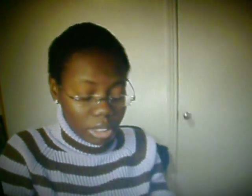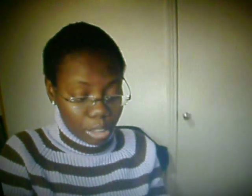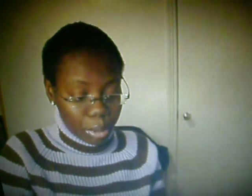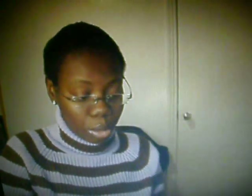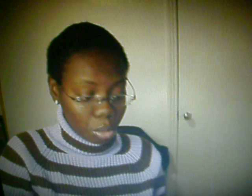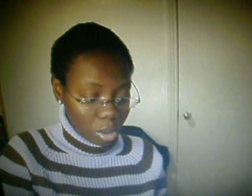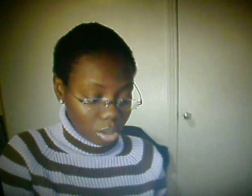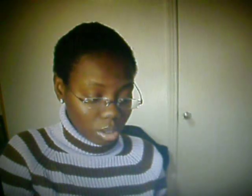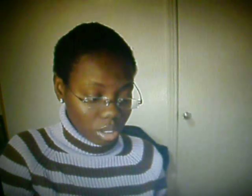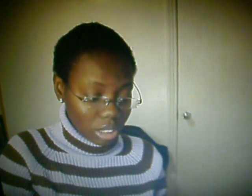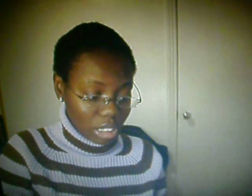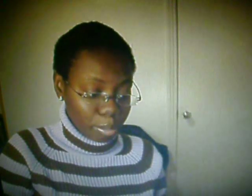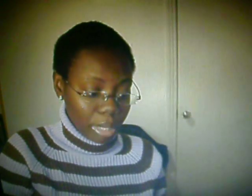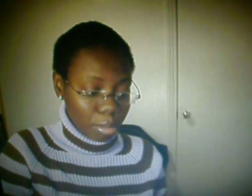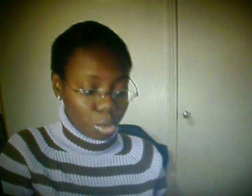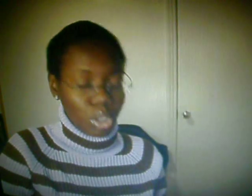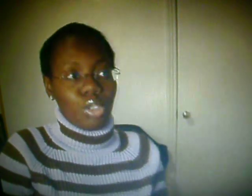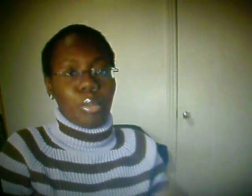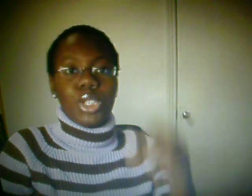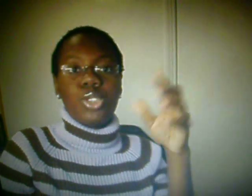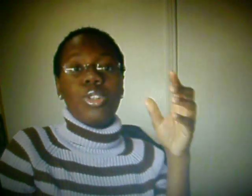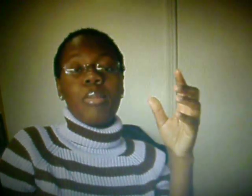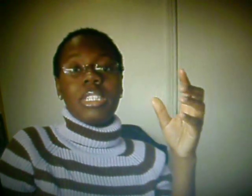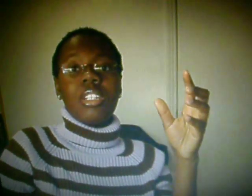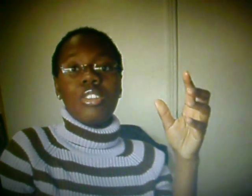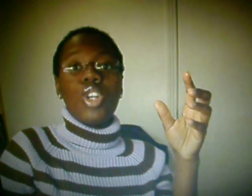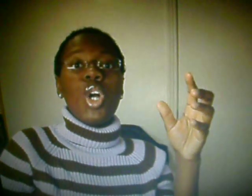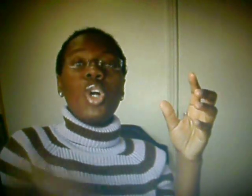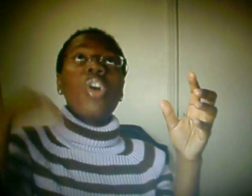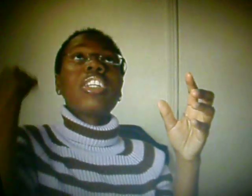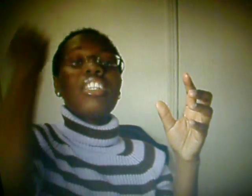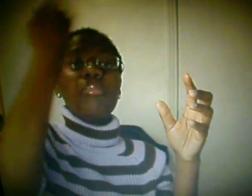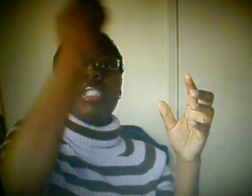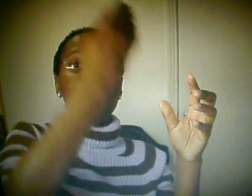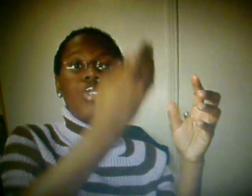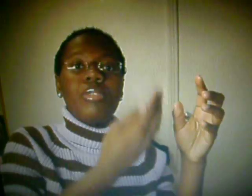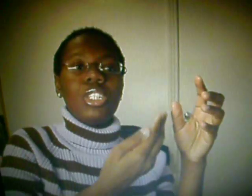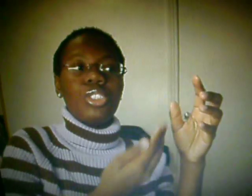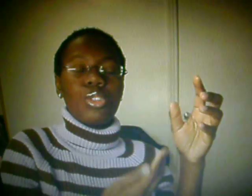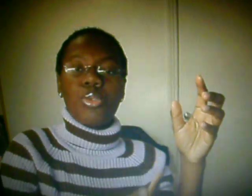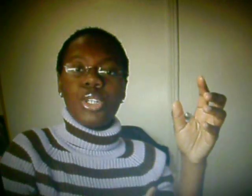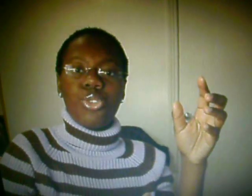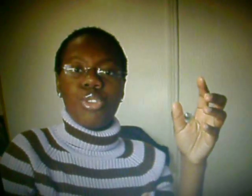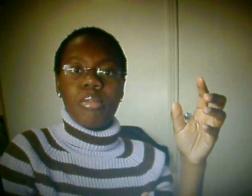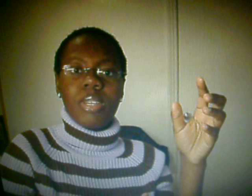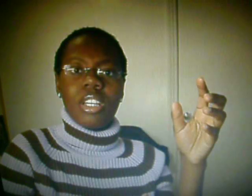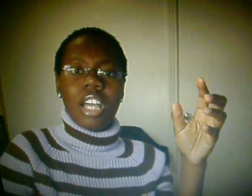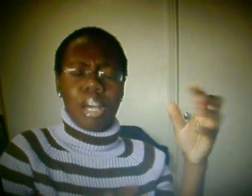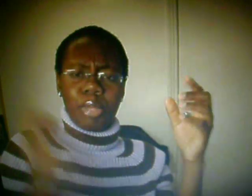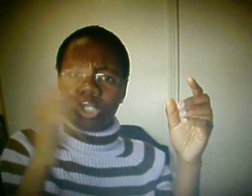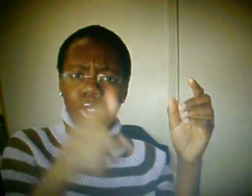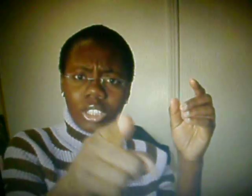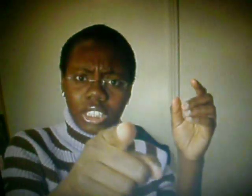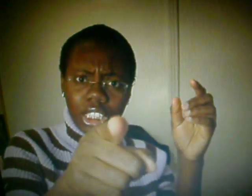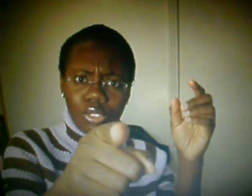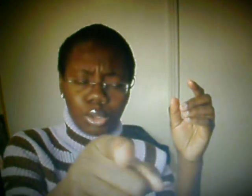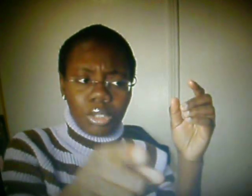speaks to us in the Bible. So if somebody should come and tell you, God gave me this revelation through a dream. And because God didn't give you that